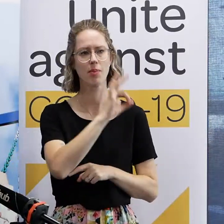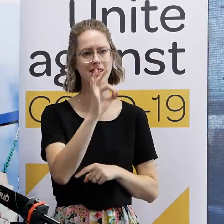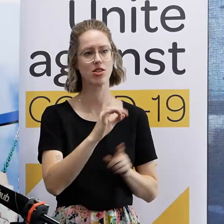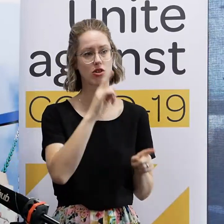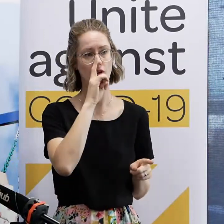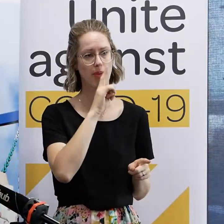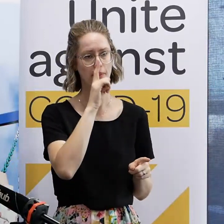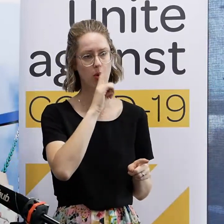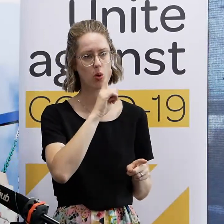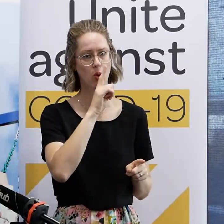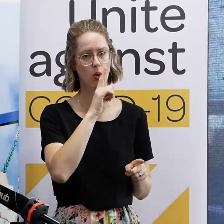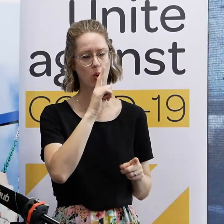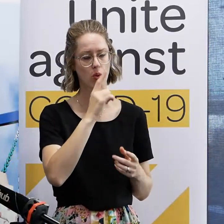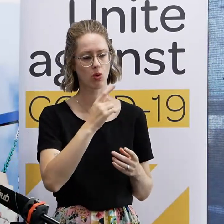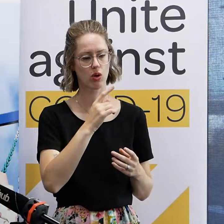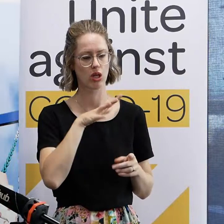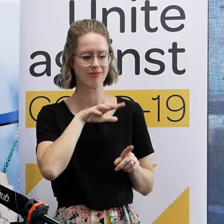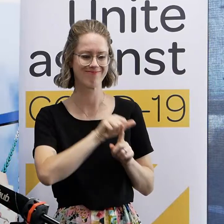who have got